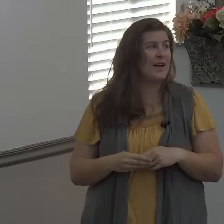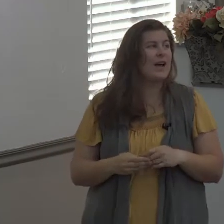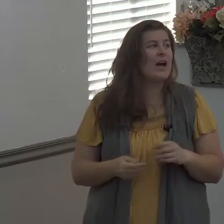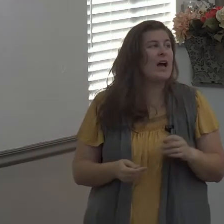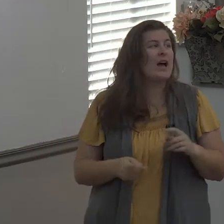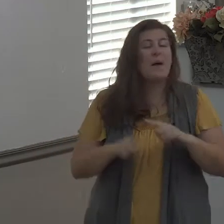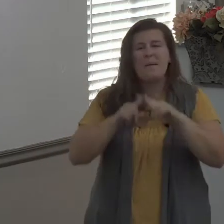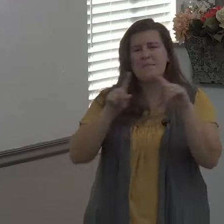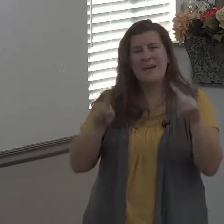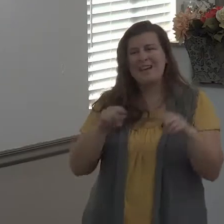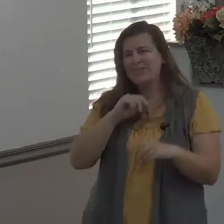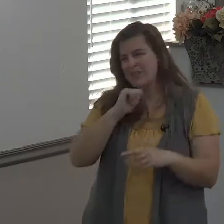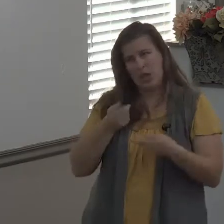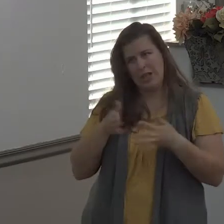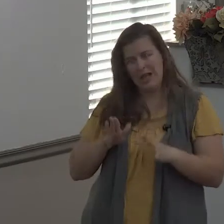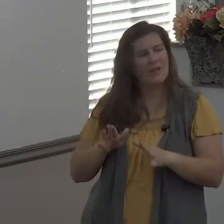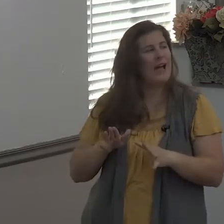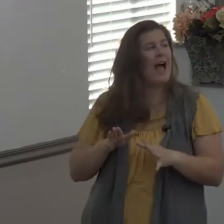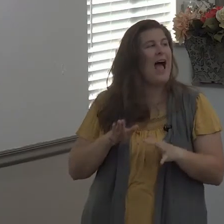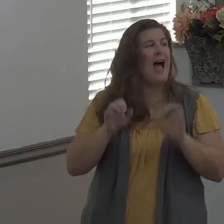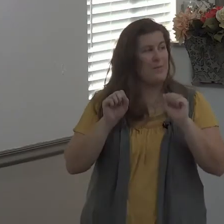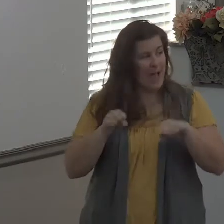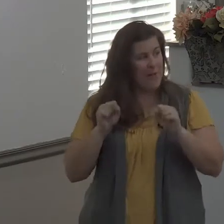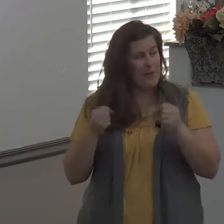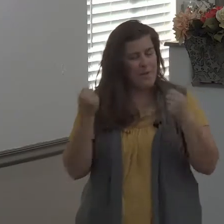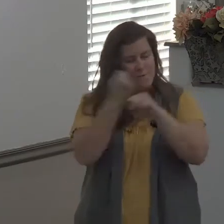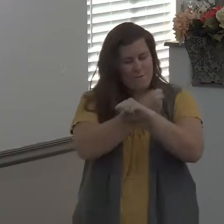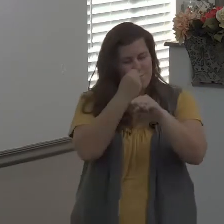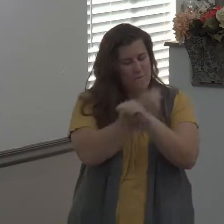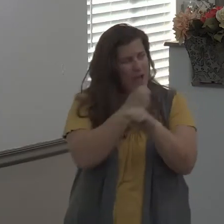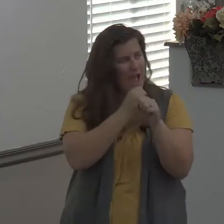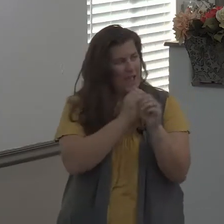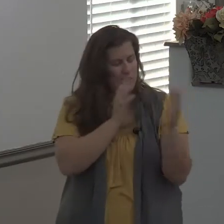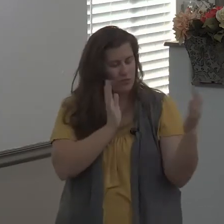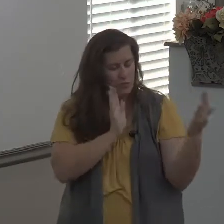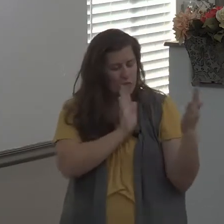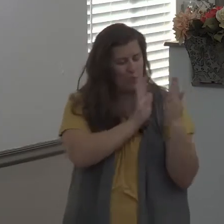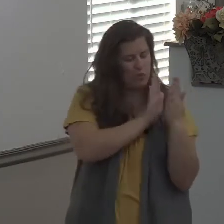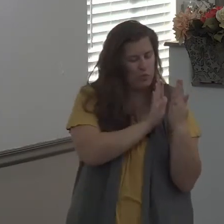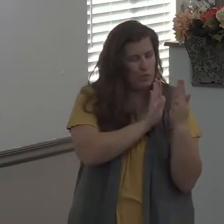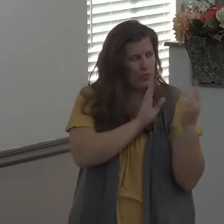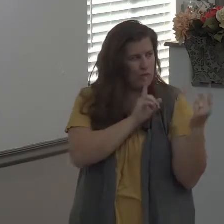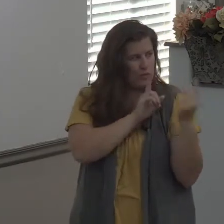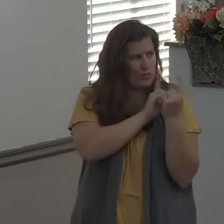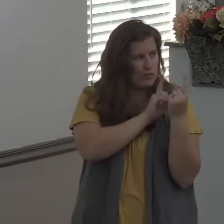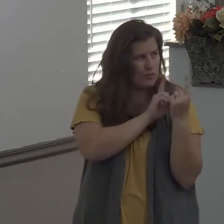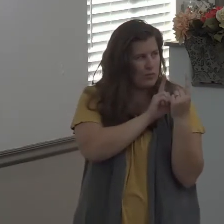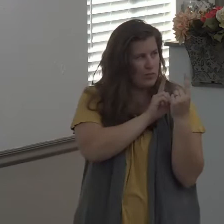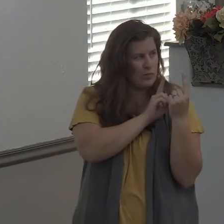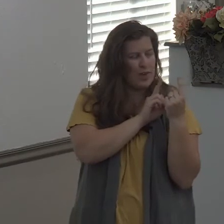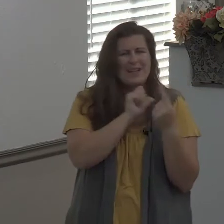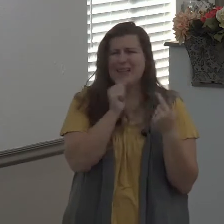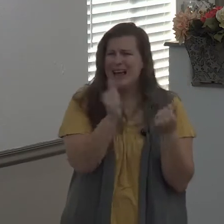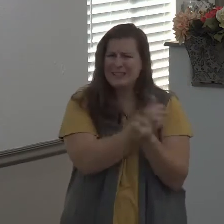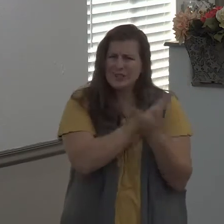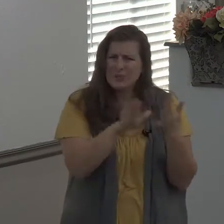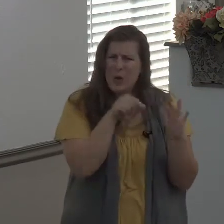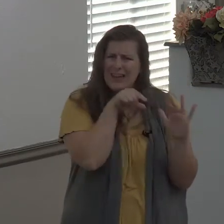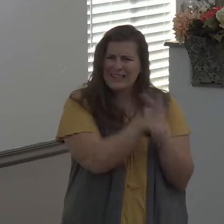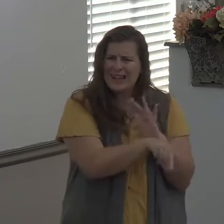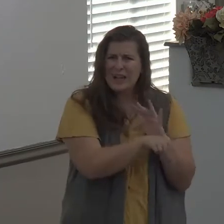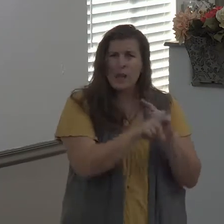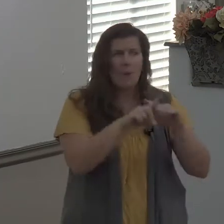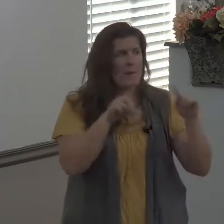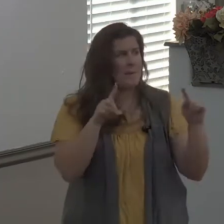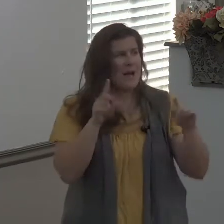to hunt, let's do it. Okay? Have some fun there. But I don't get to pick him off from a distance. I get to fight with him. And